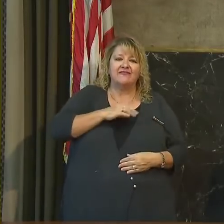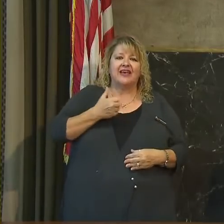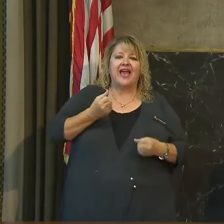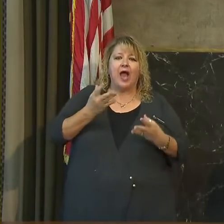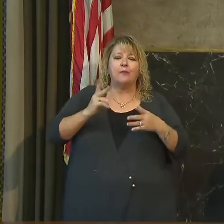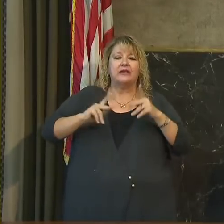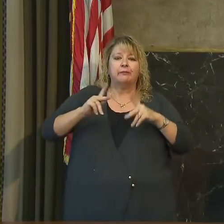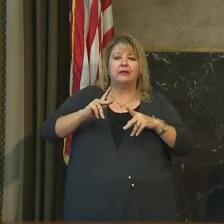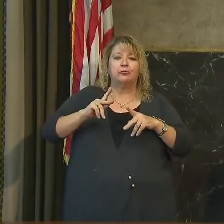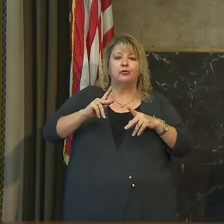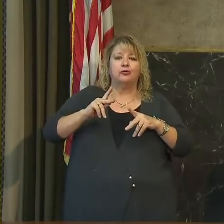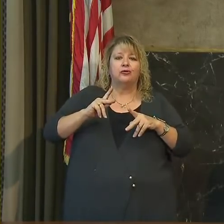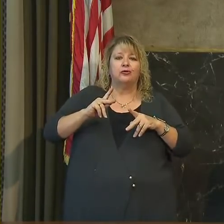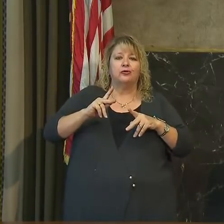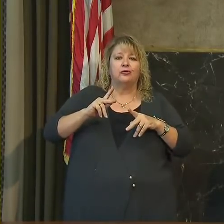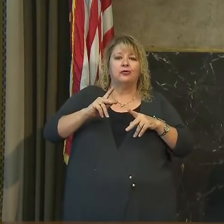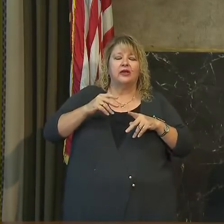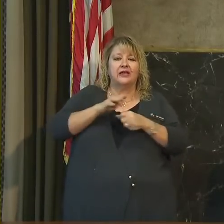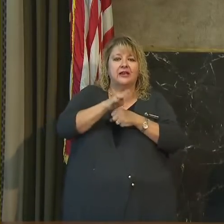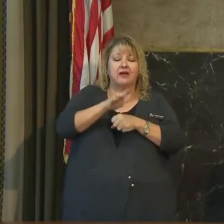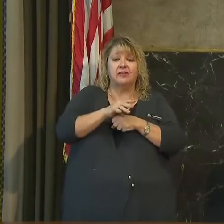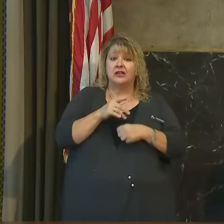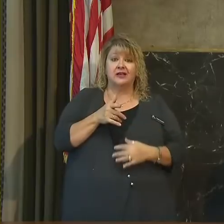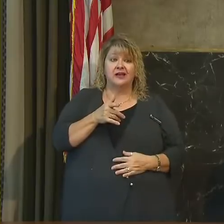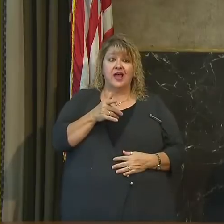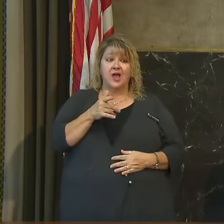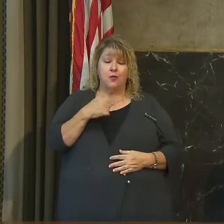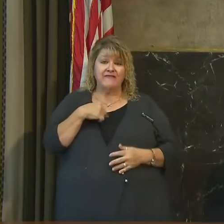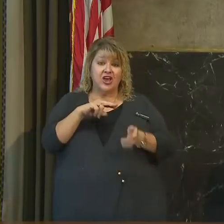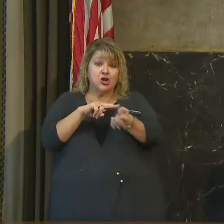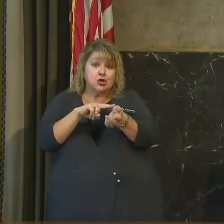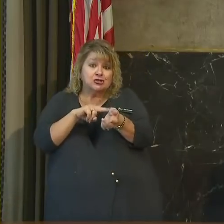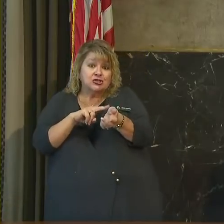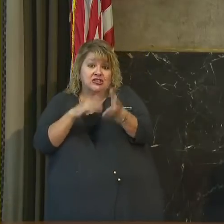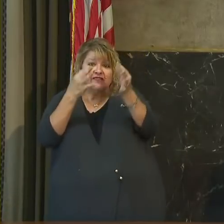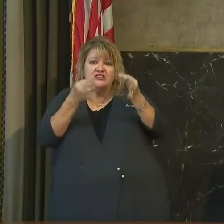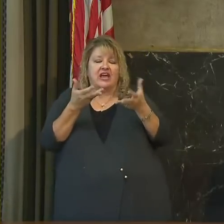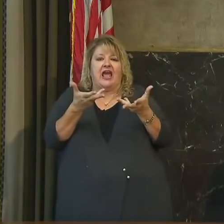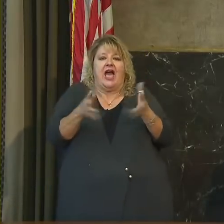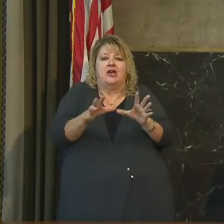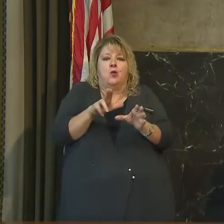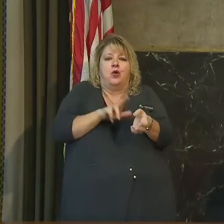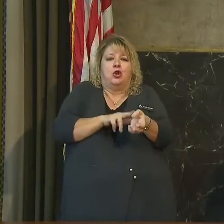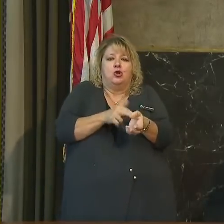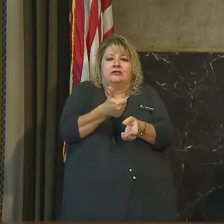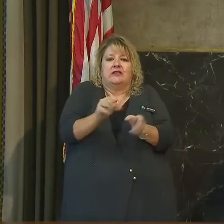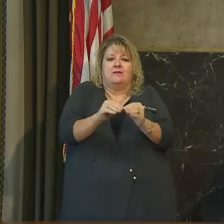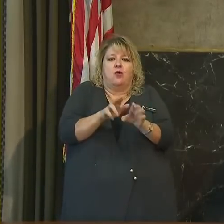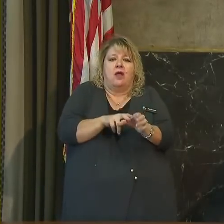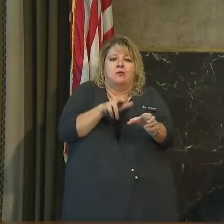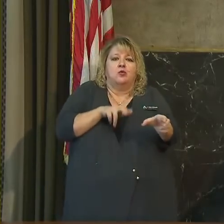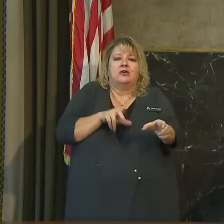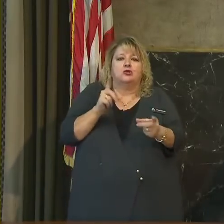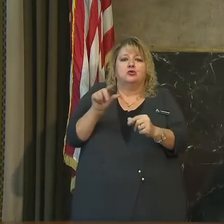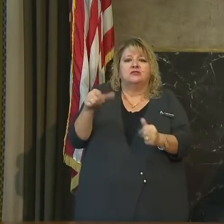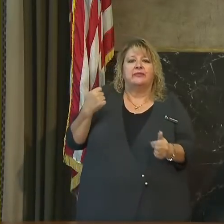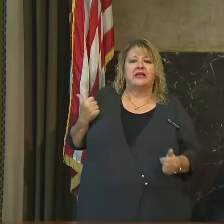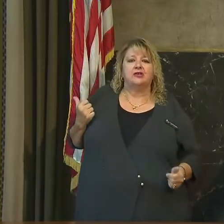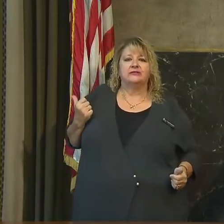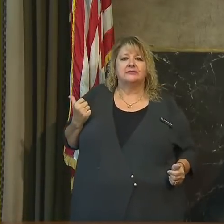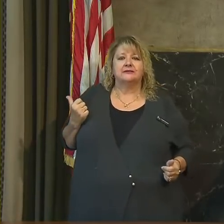nurses who have made career decisions to do different things. And this is